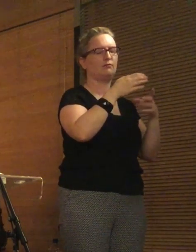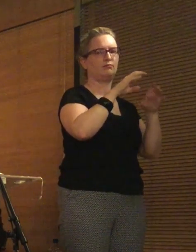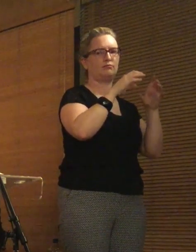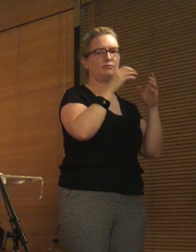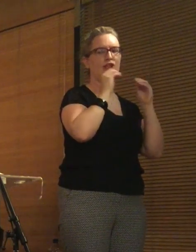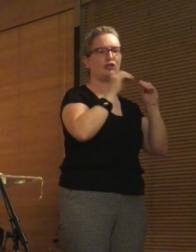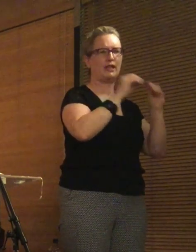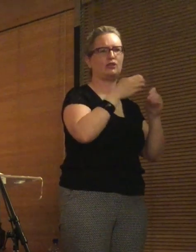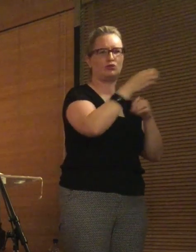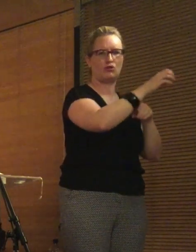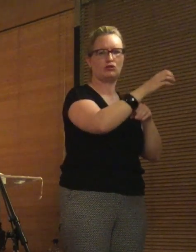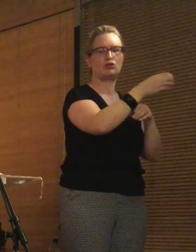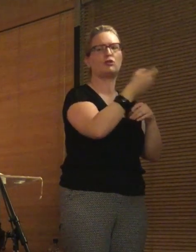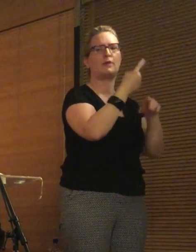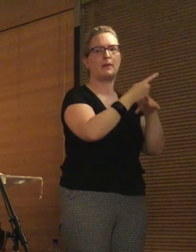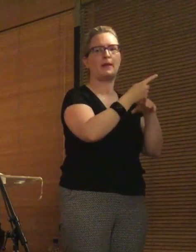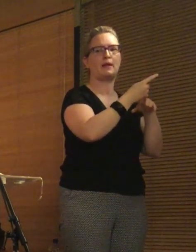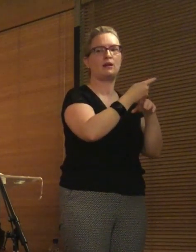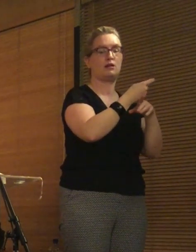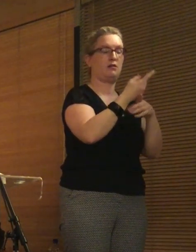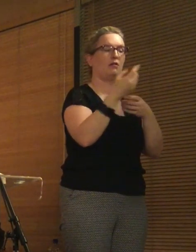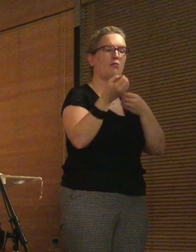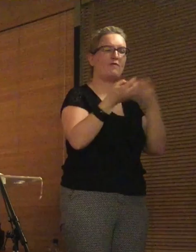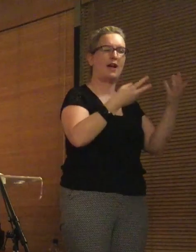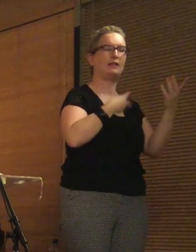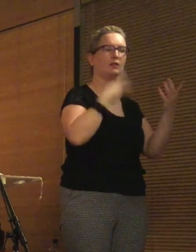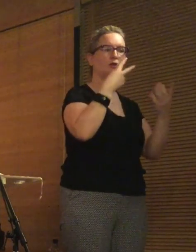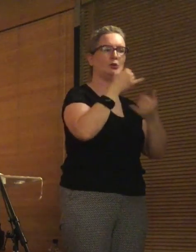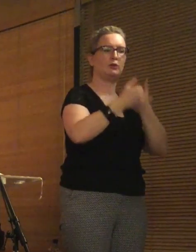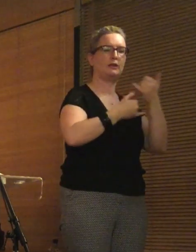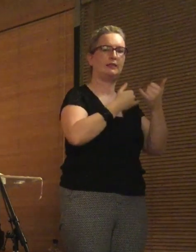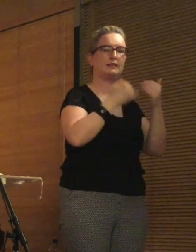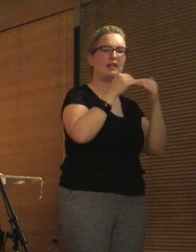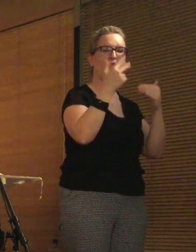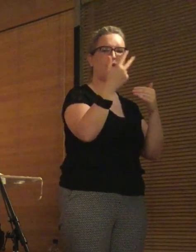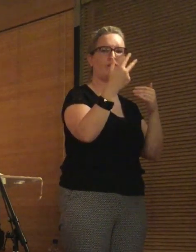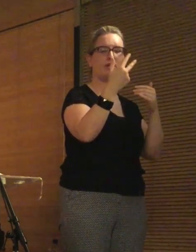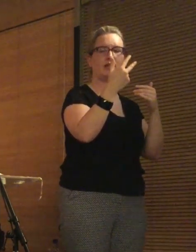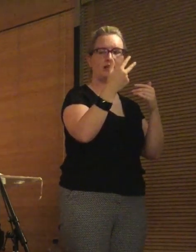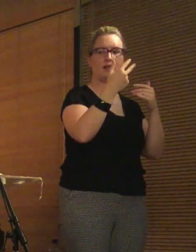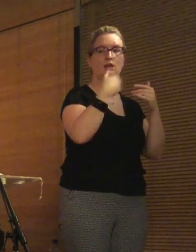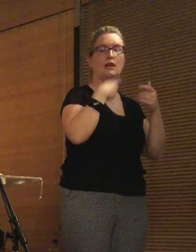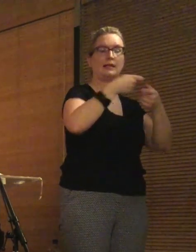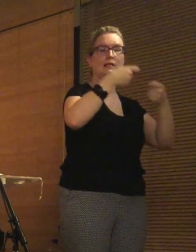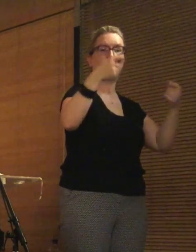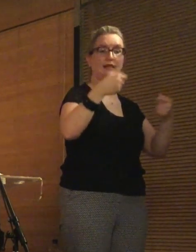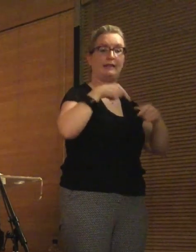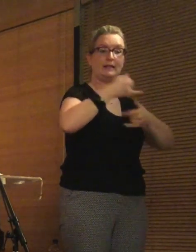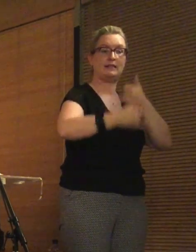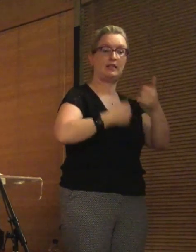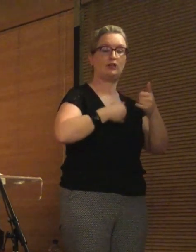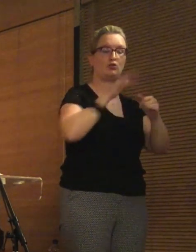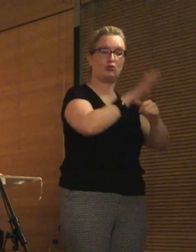it provides third level degrees in community development. And this year it's expanding to cover across the